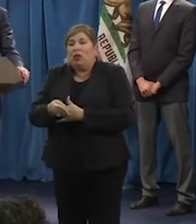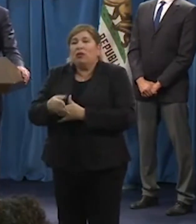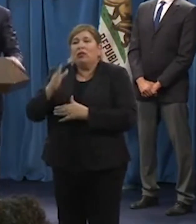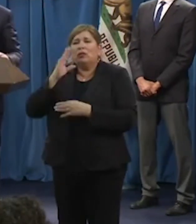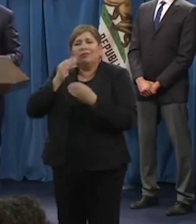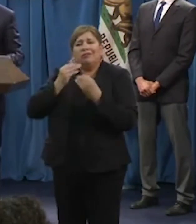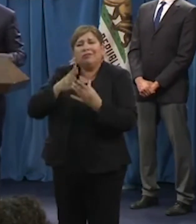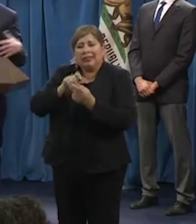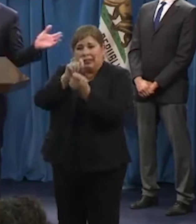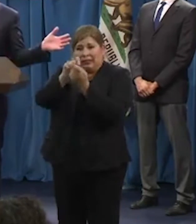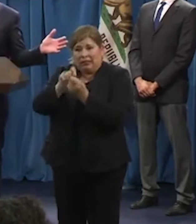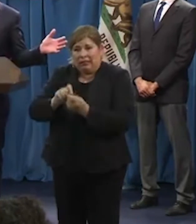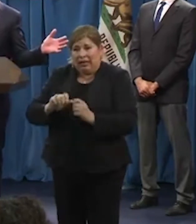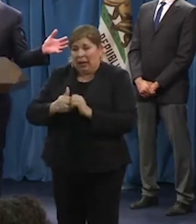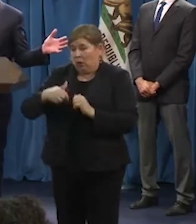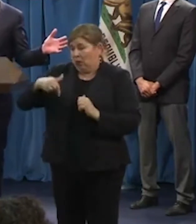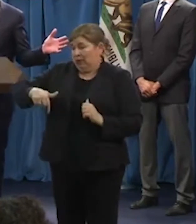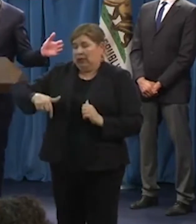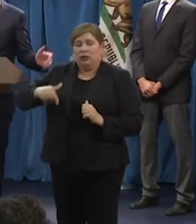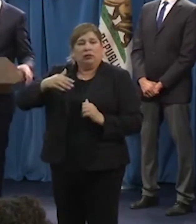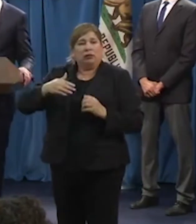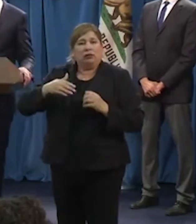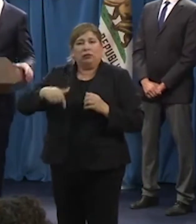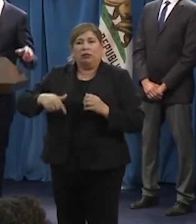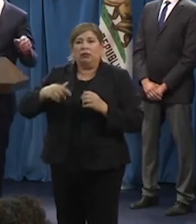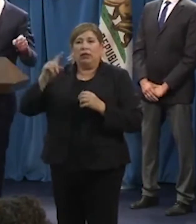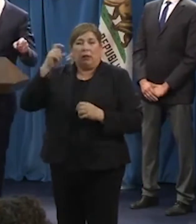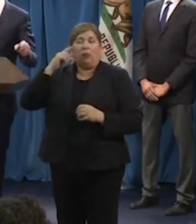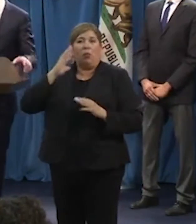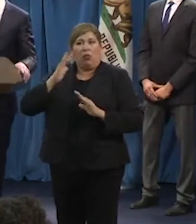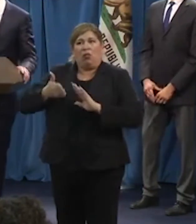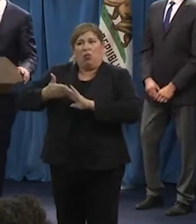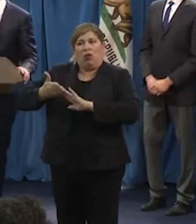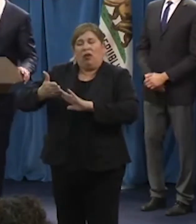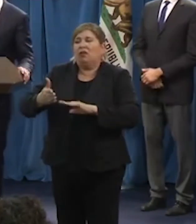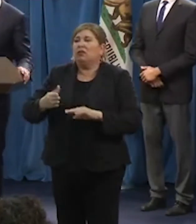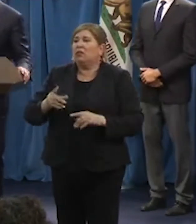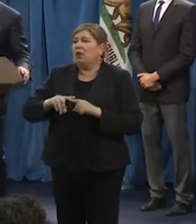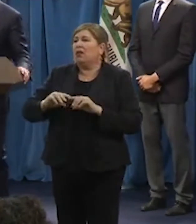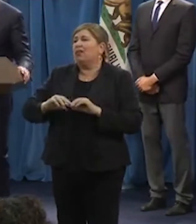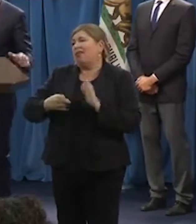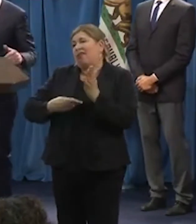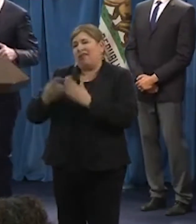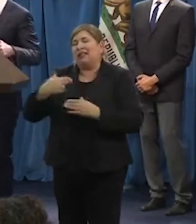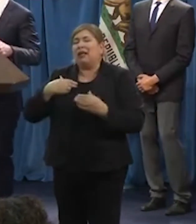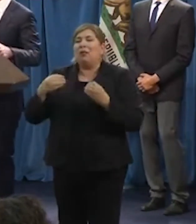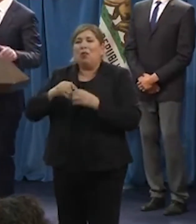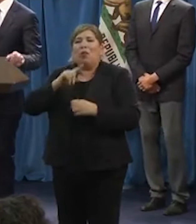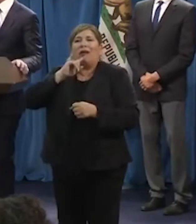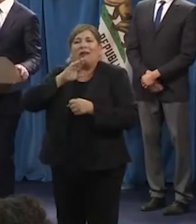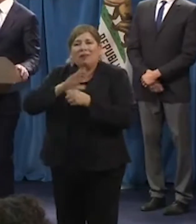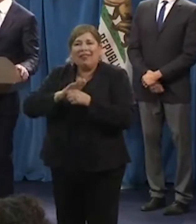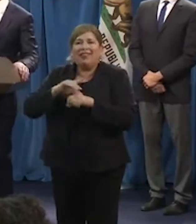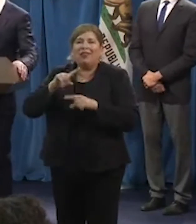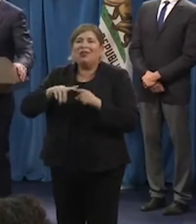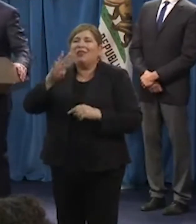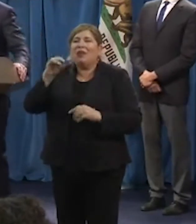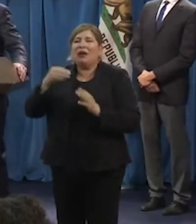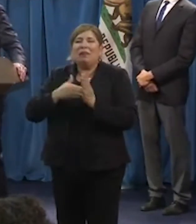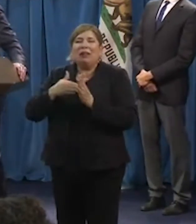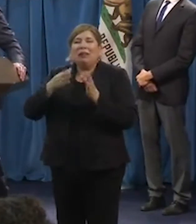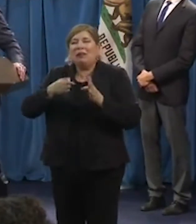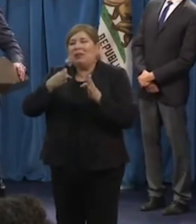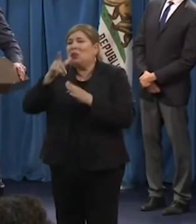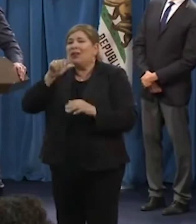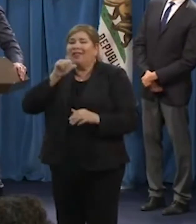on details about how this place runs. But I honestly am more committed to the 40 million people that don't reside in this building. There's